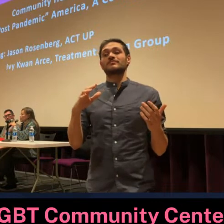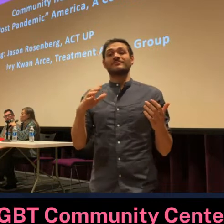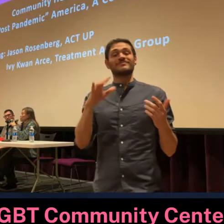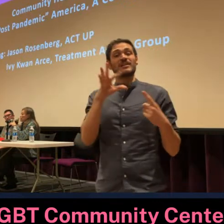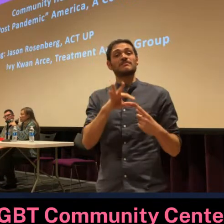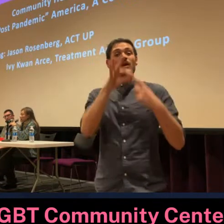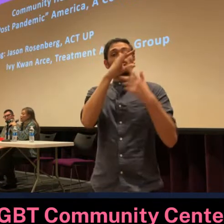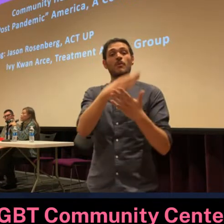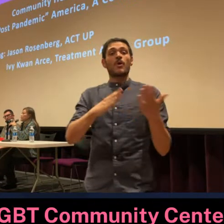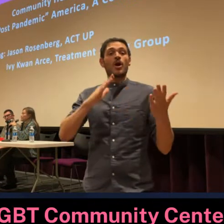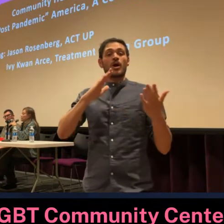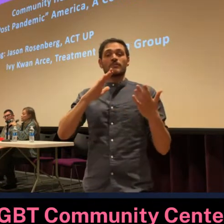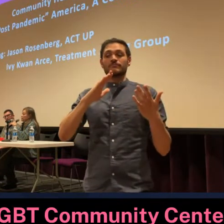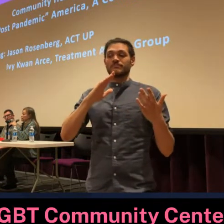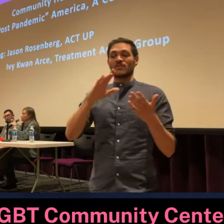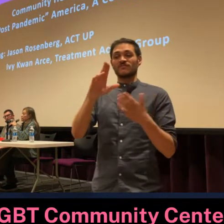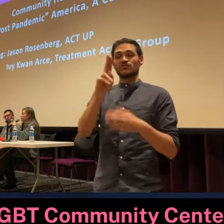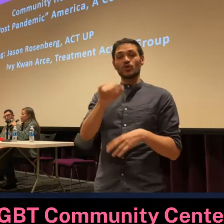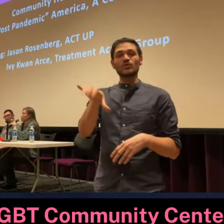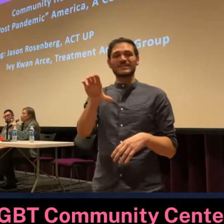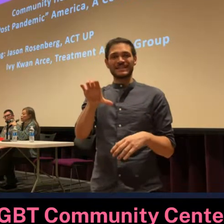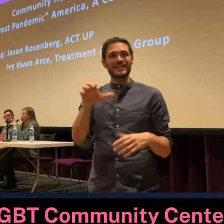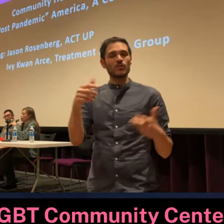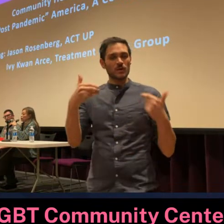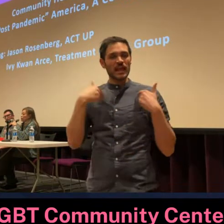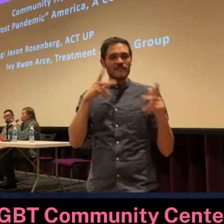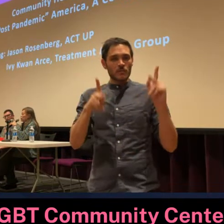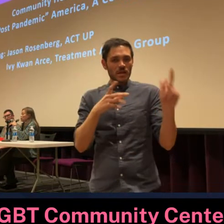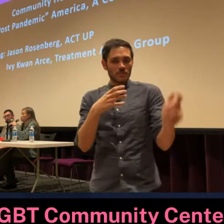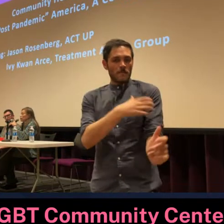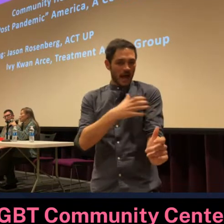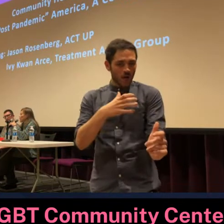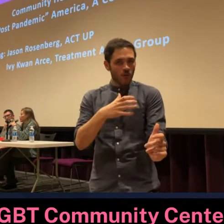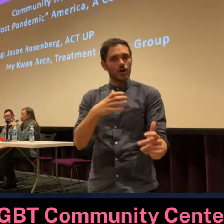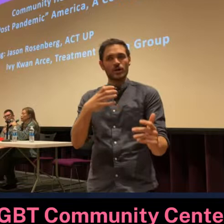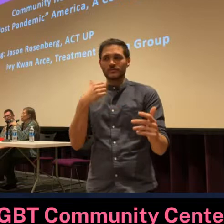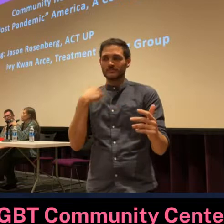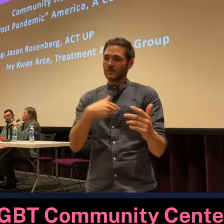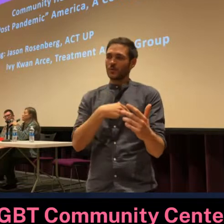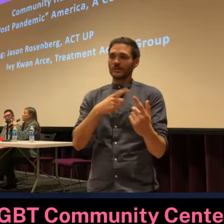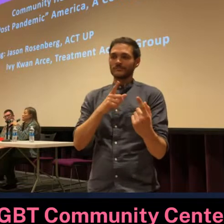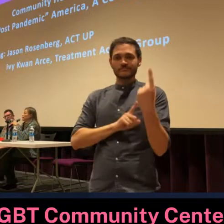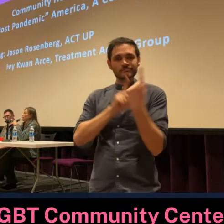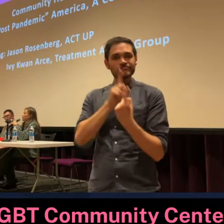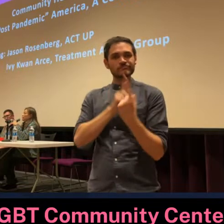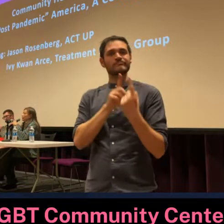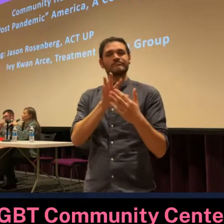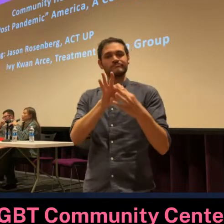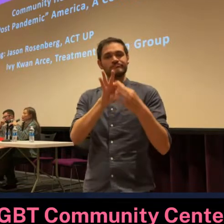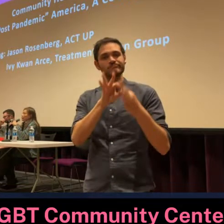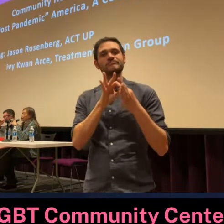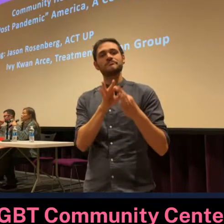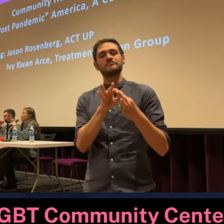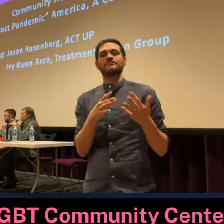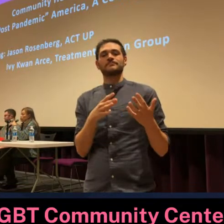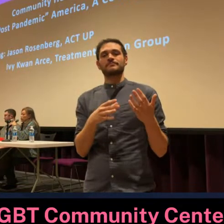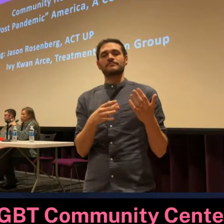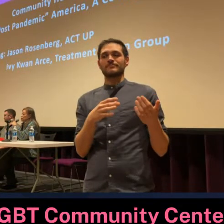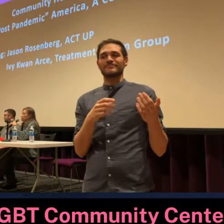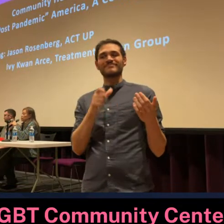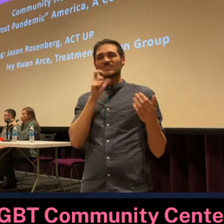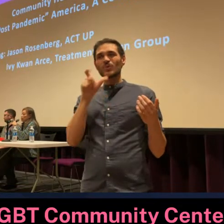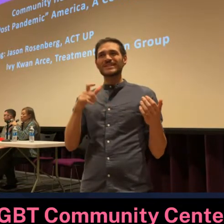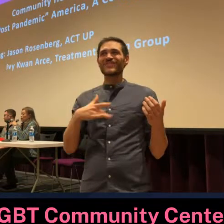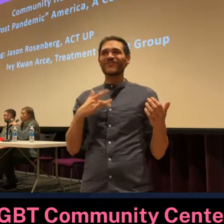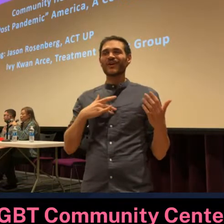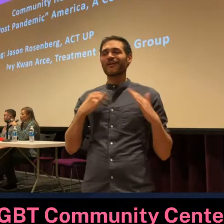That we can be in that same space and make that connection, and you don't have to like feel the isolation